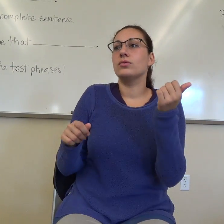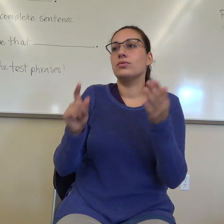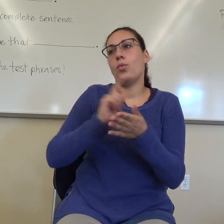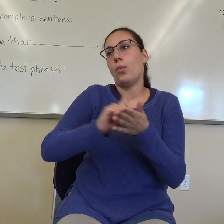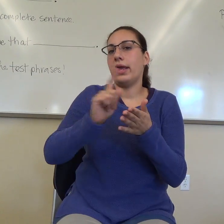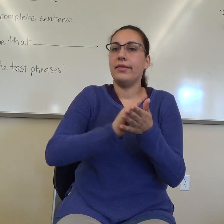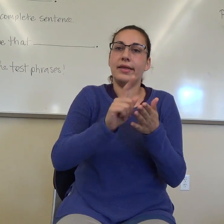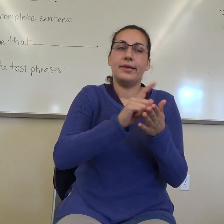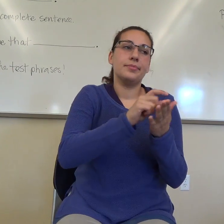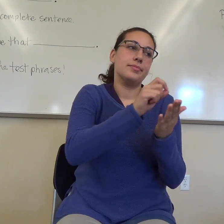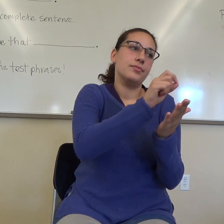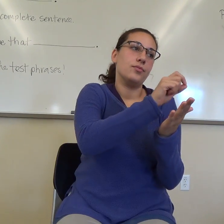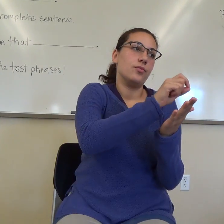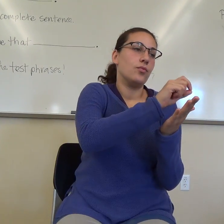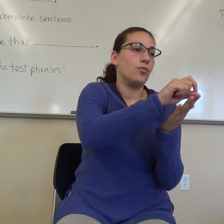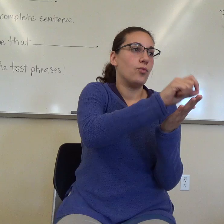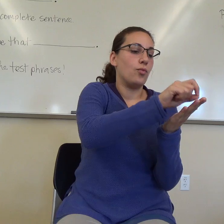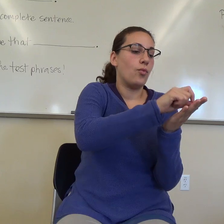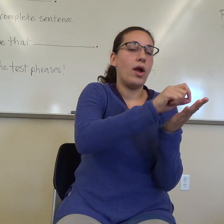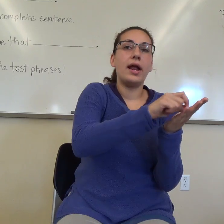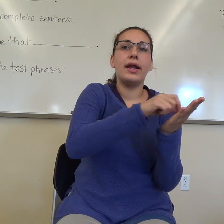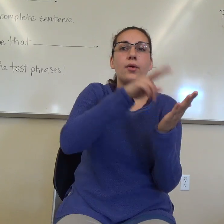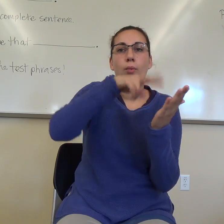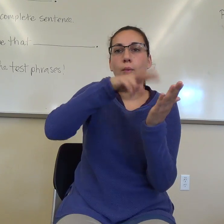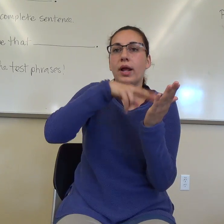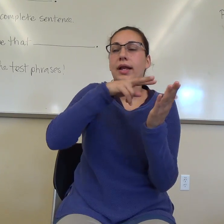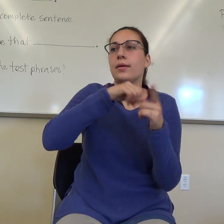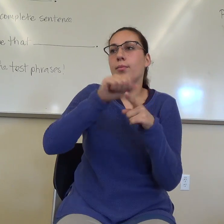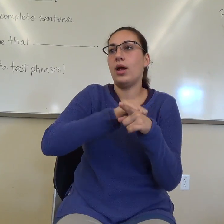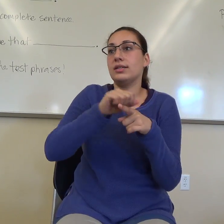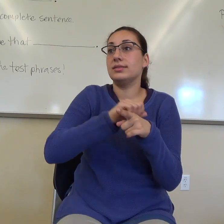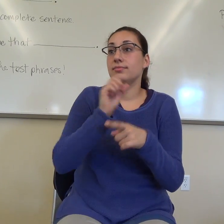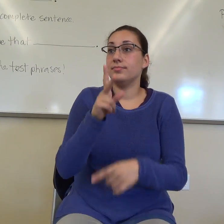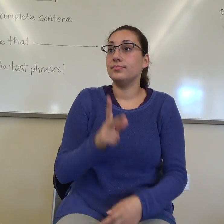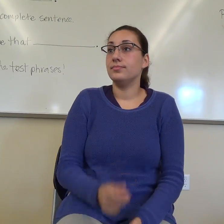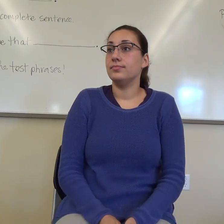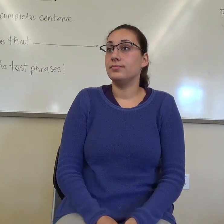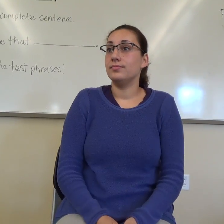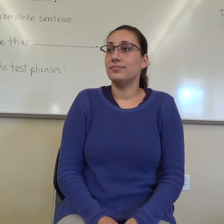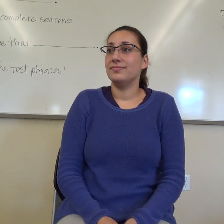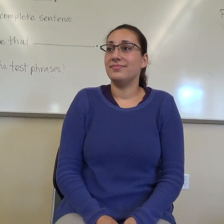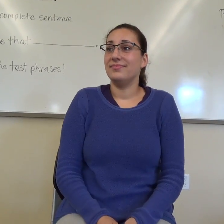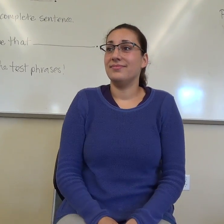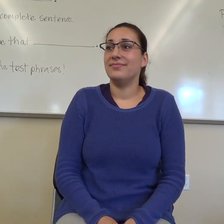writing exercises. And that is going to be something about,